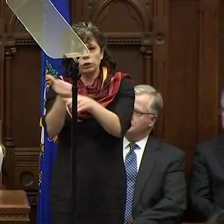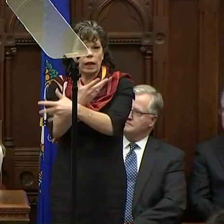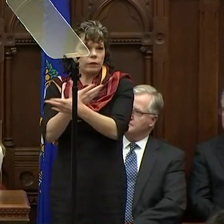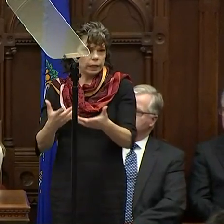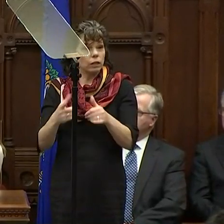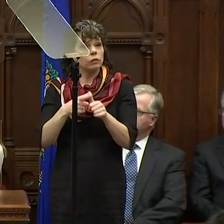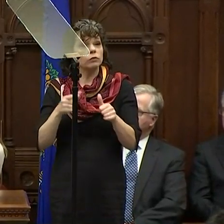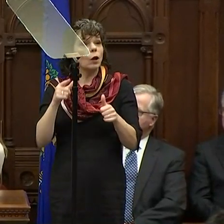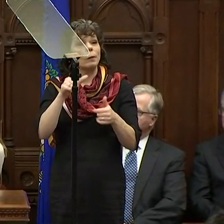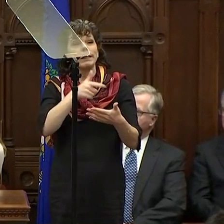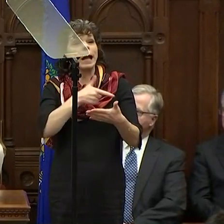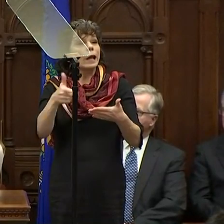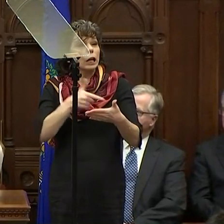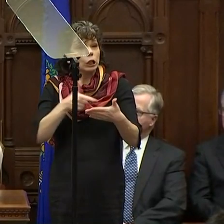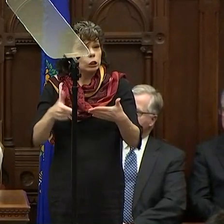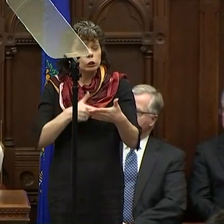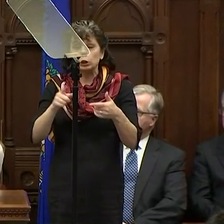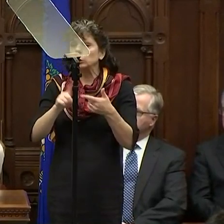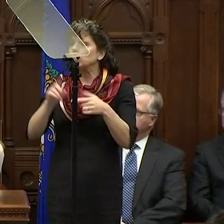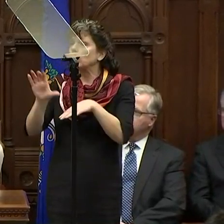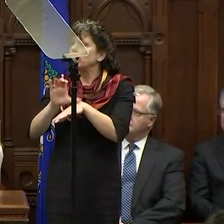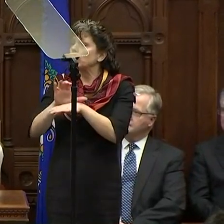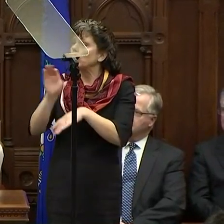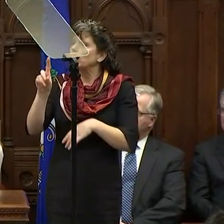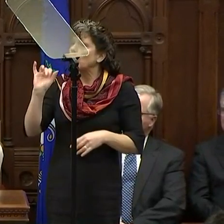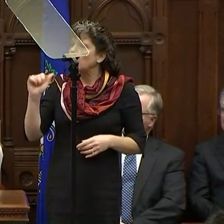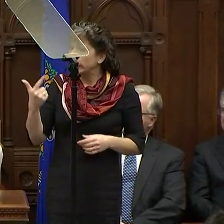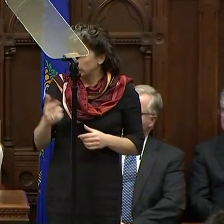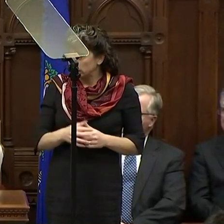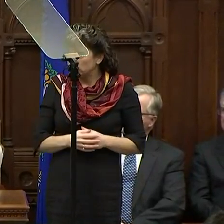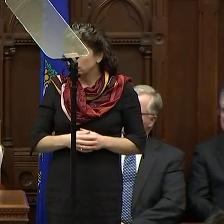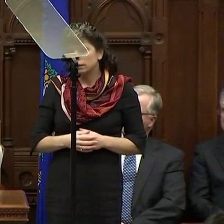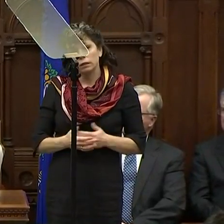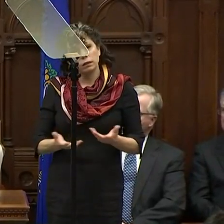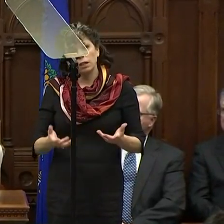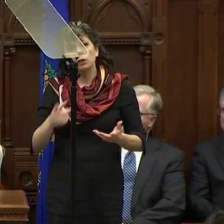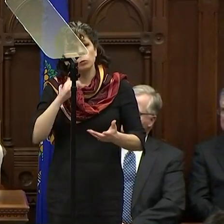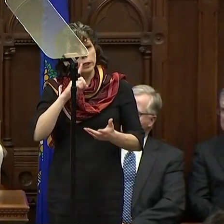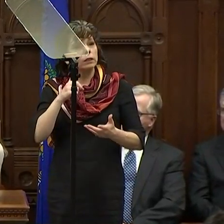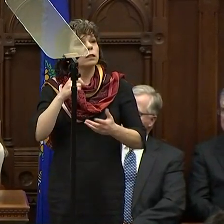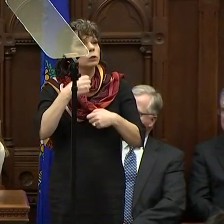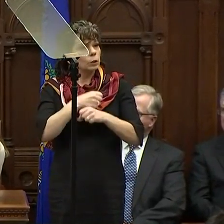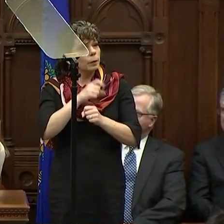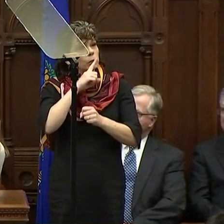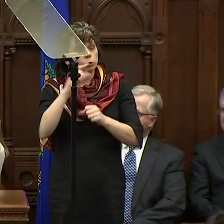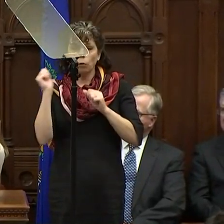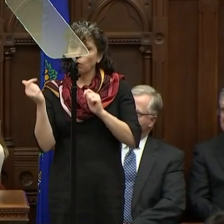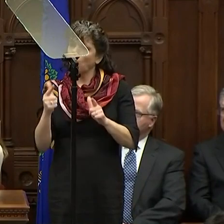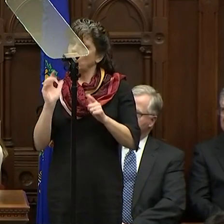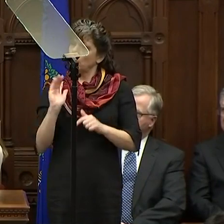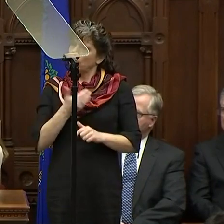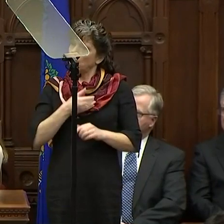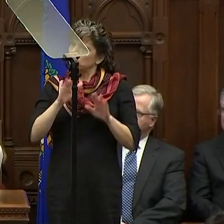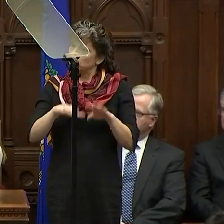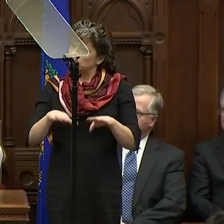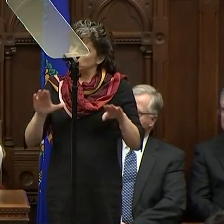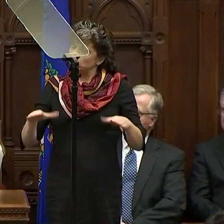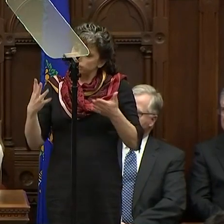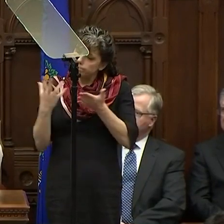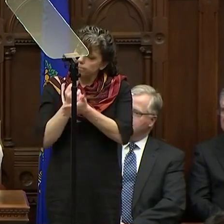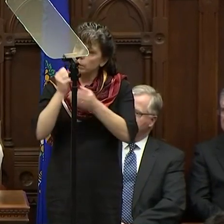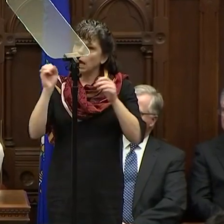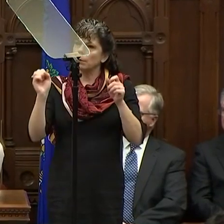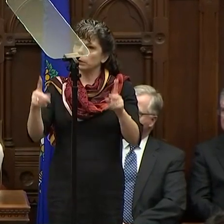Everything from laser welding to computer coding. Look, to ensure that all our kids get their